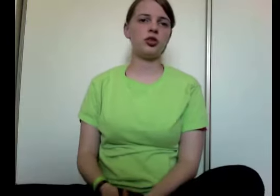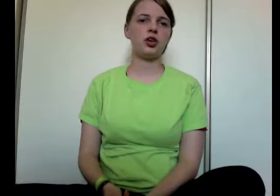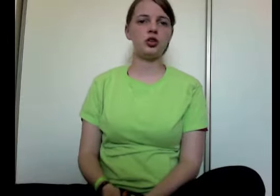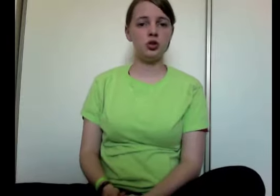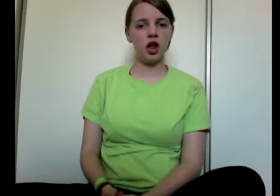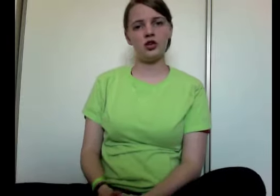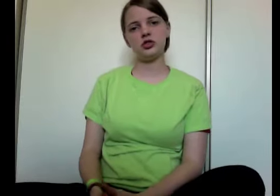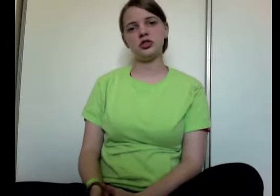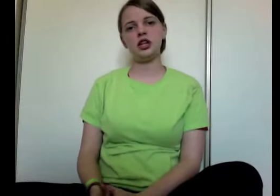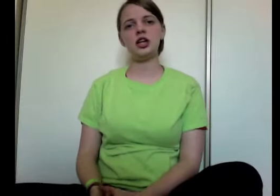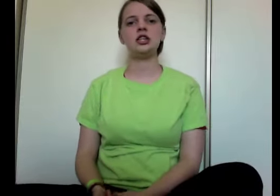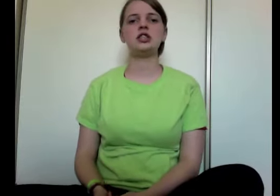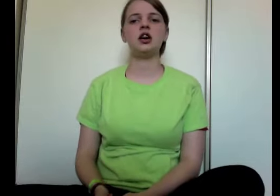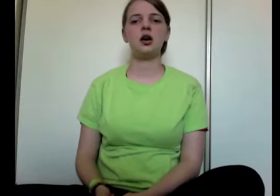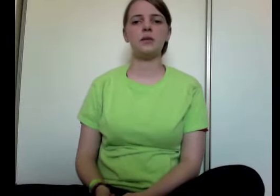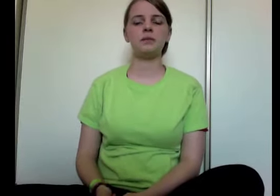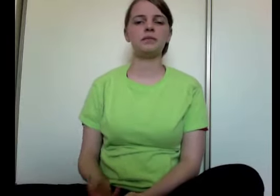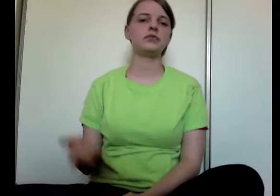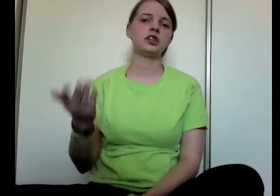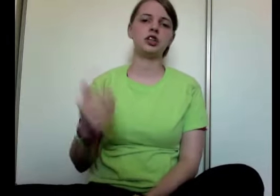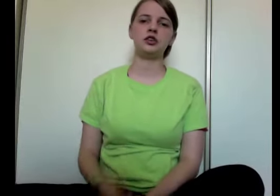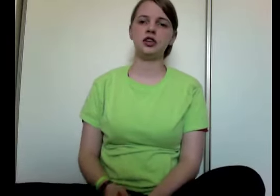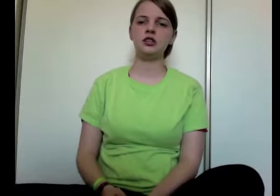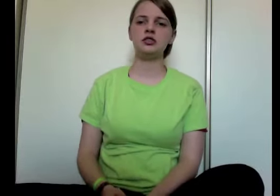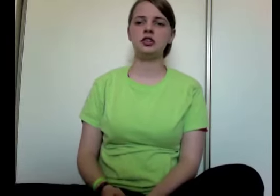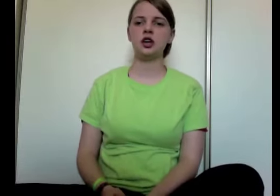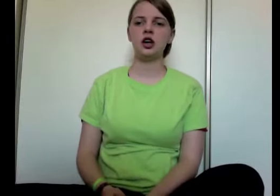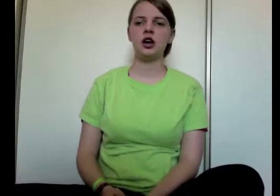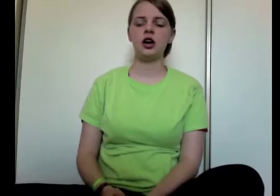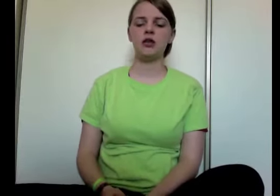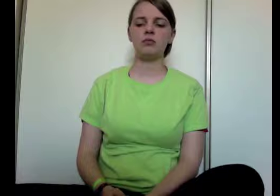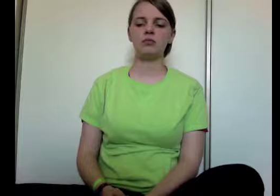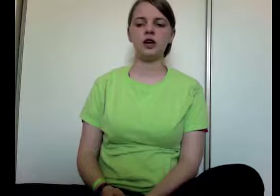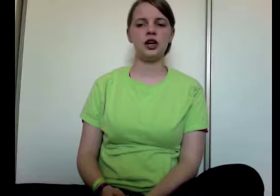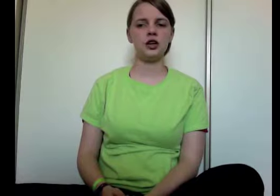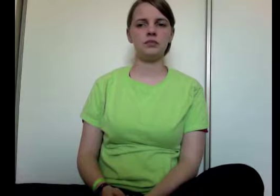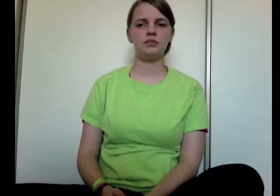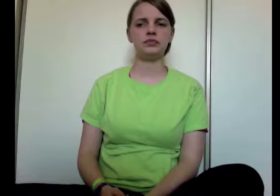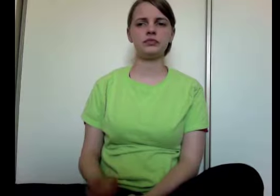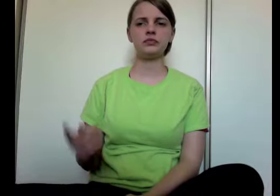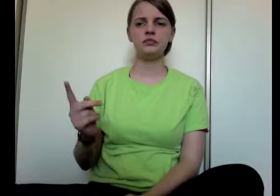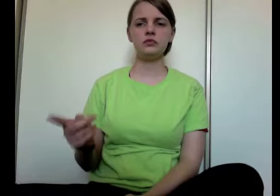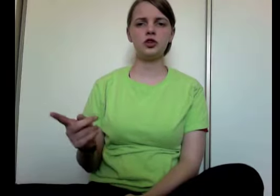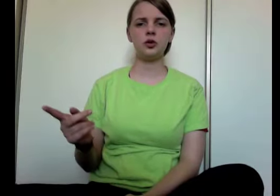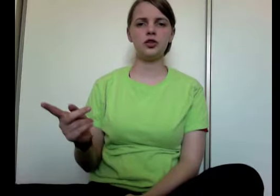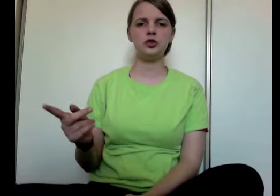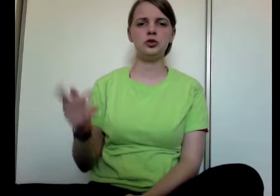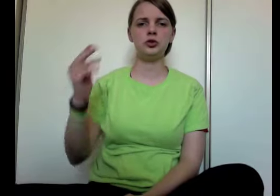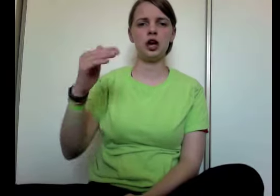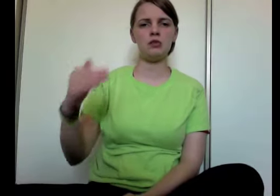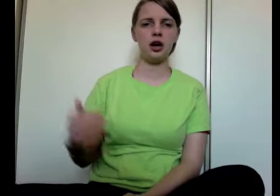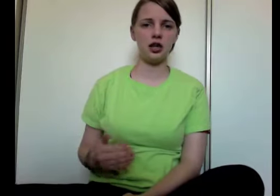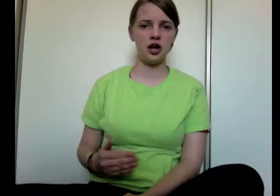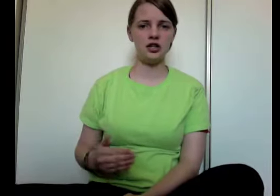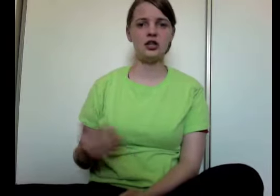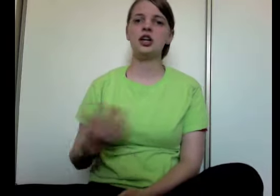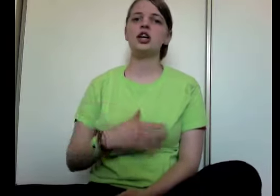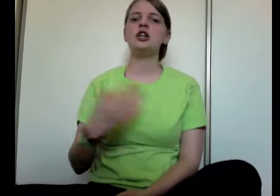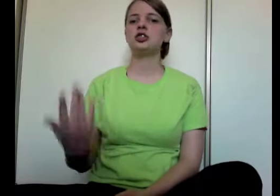new gloss, and here it is. I am going to do line by line and show